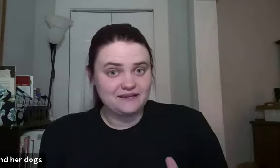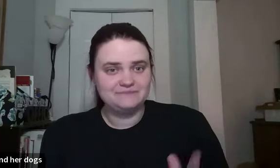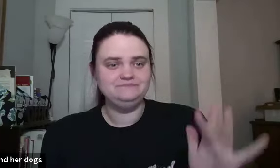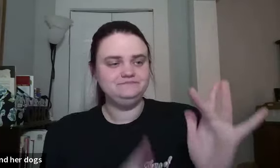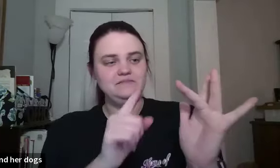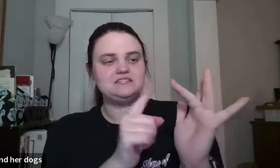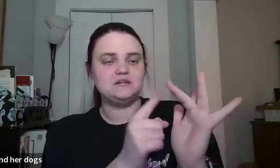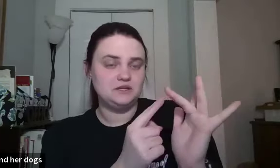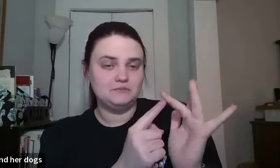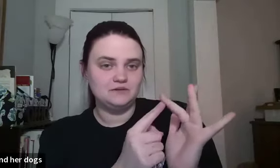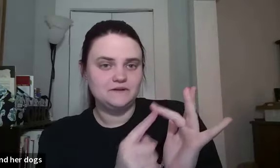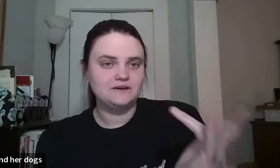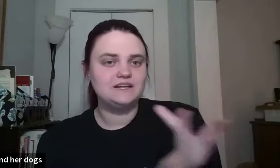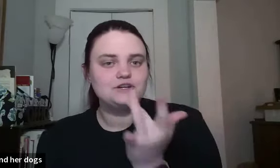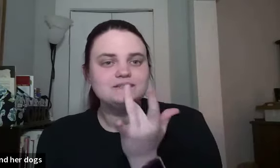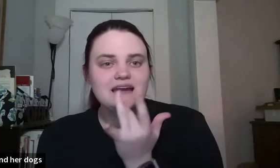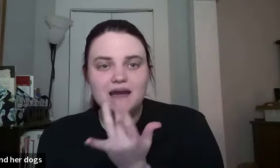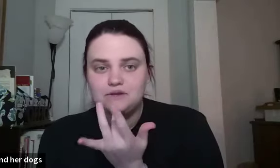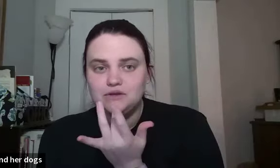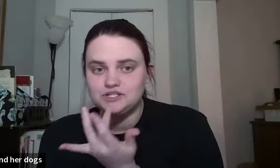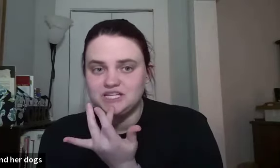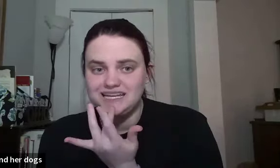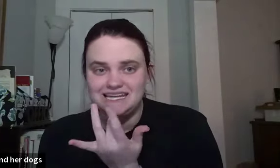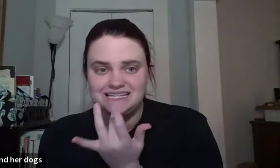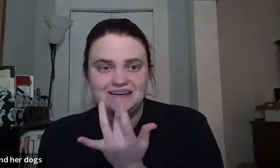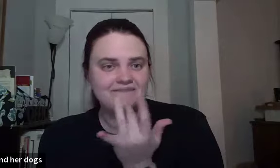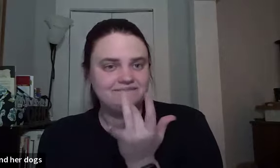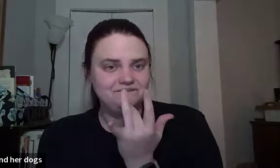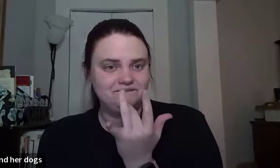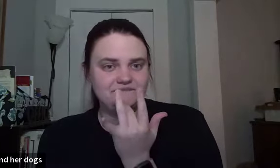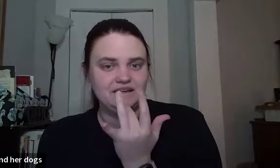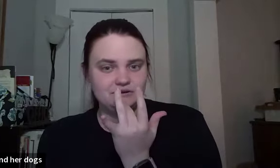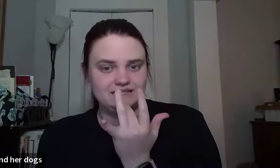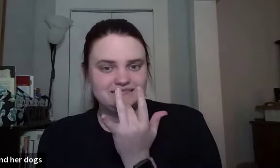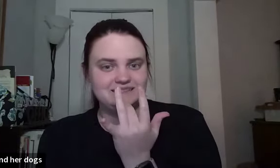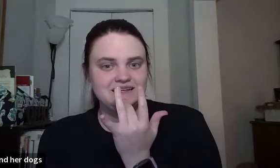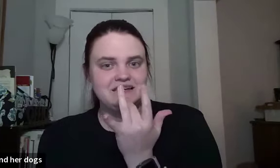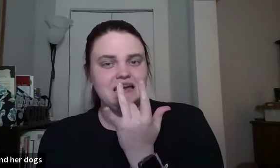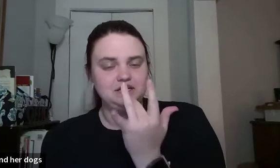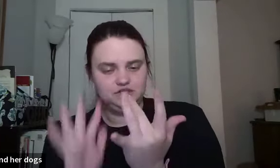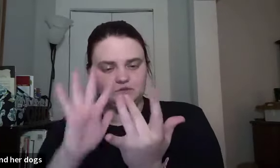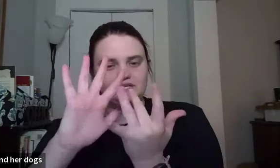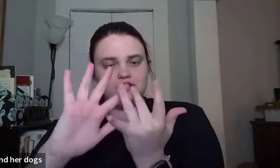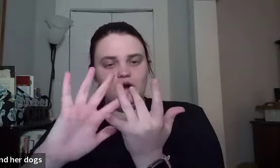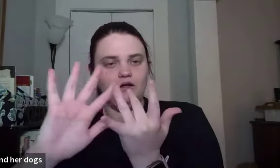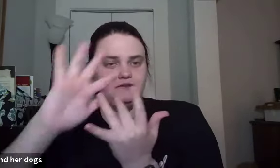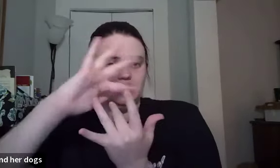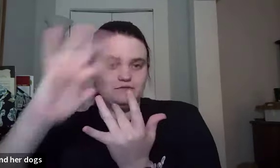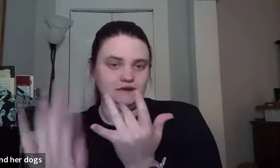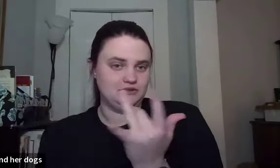favorite is gonna be your middle finger, and you're gonna tap your chin. Favorite. And you do want to make sure all of your other fingers